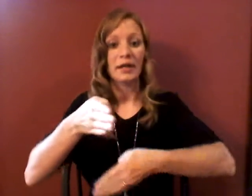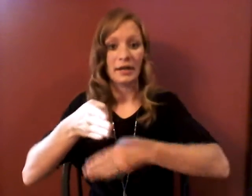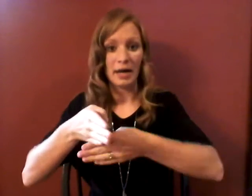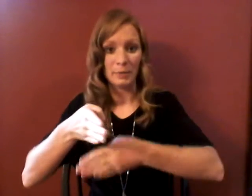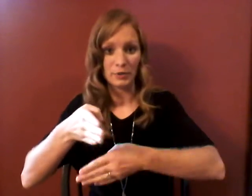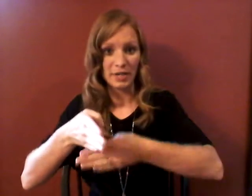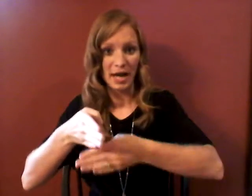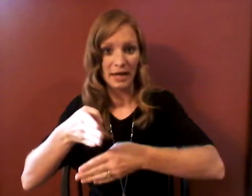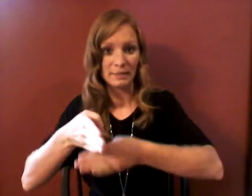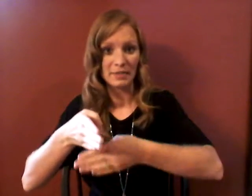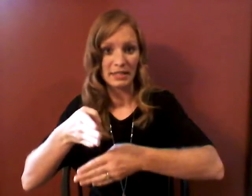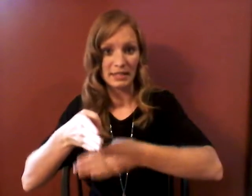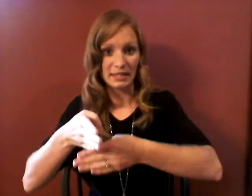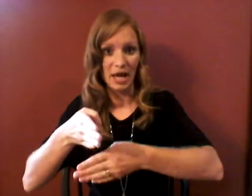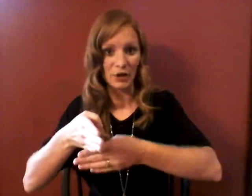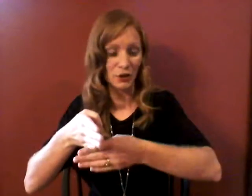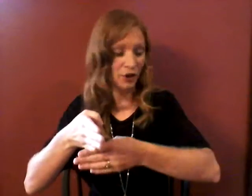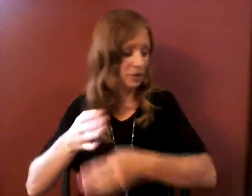Couple times is soccer.